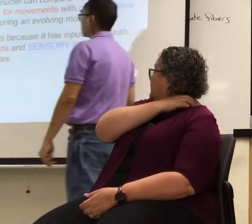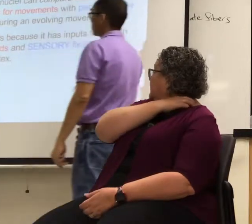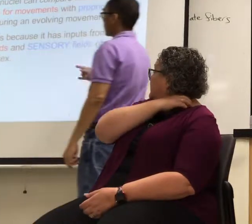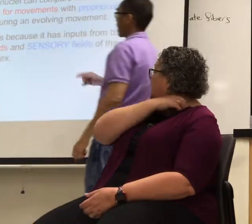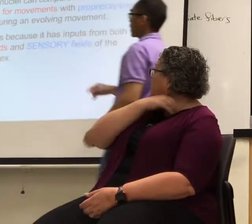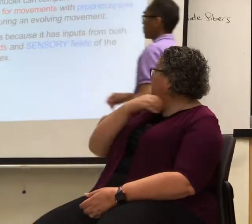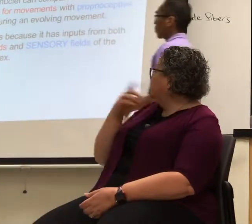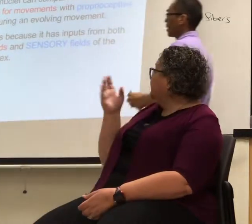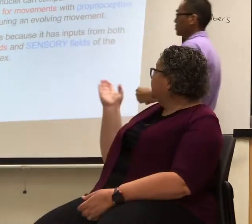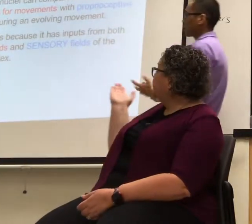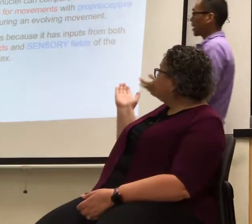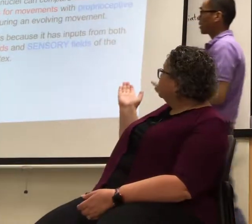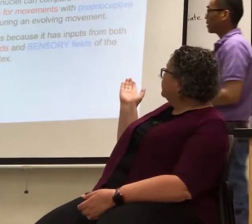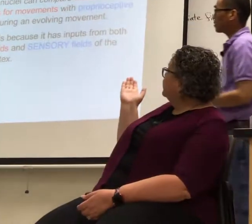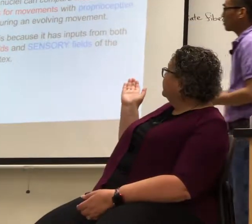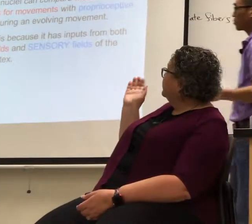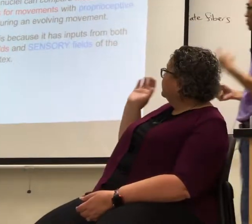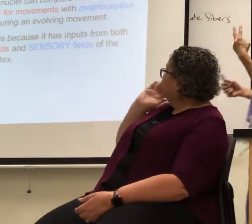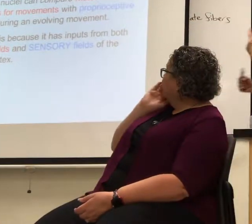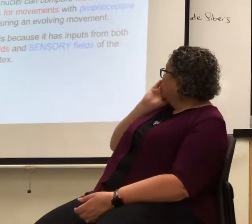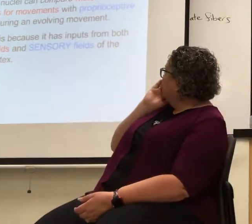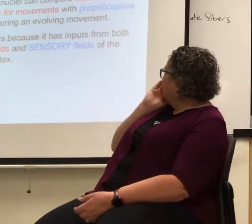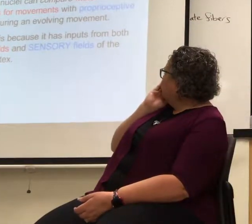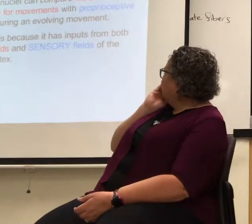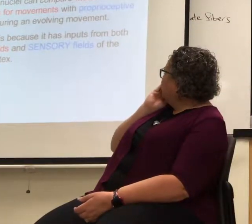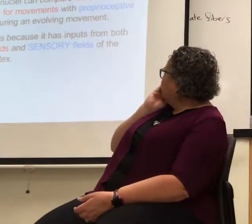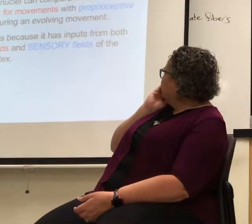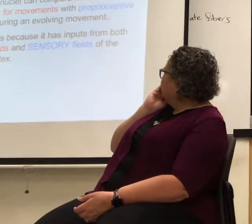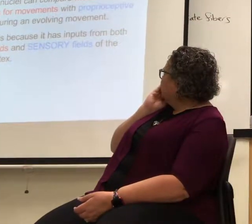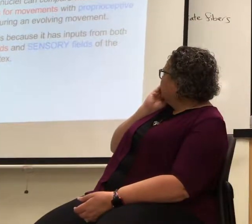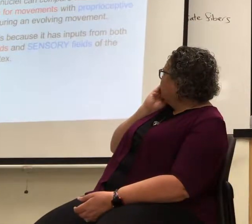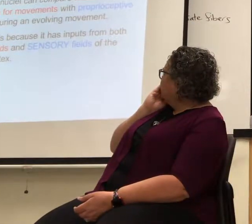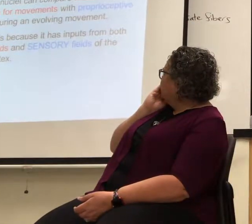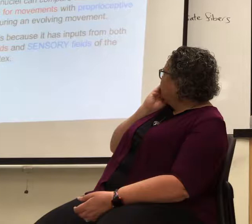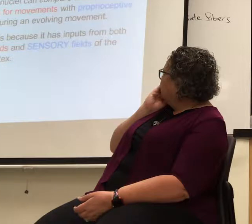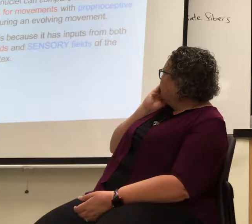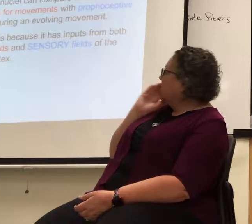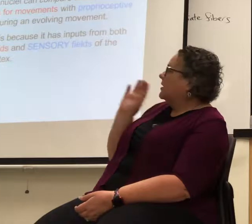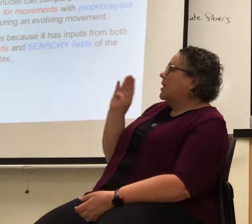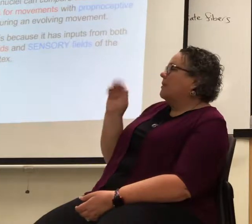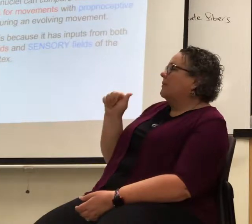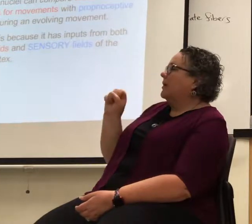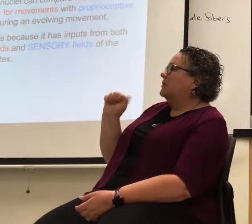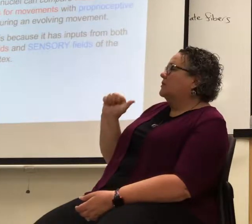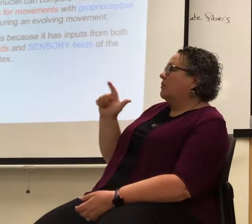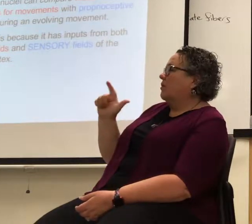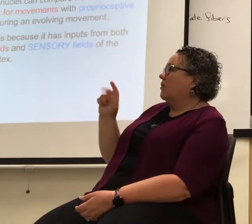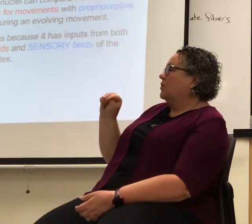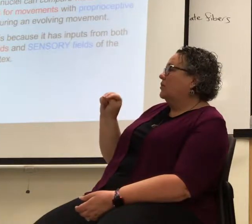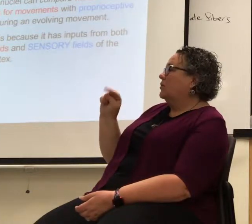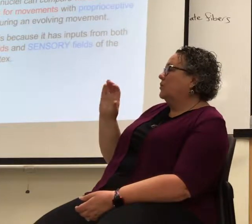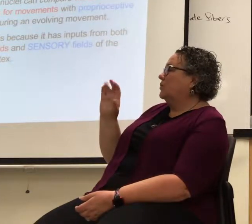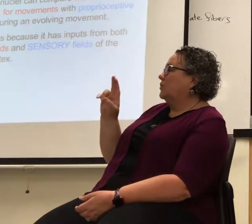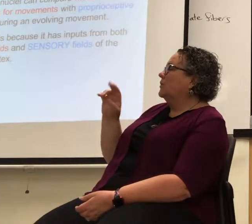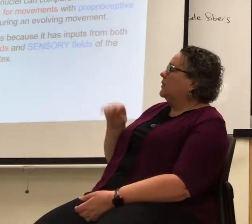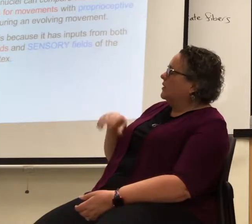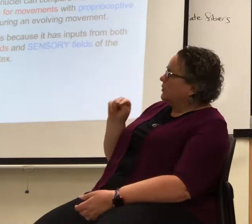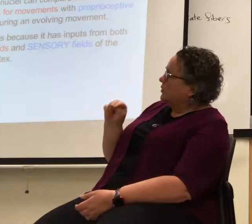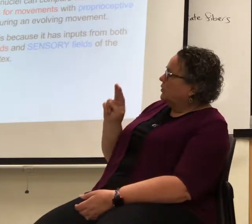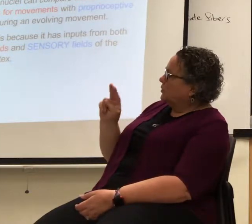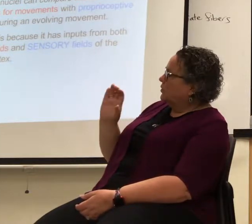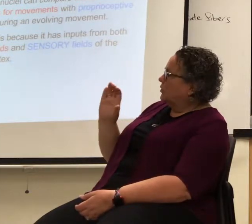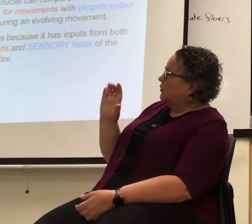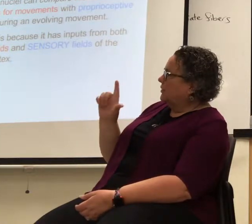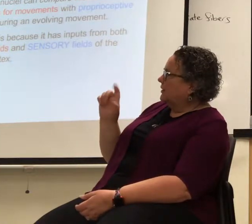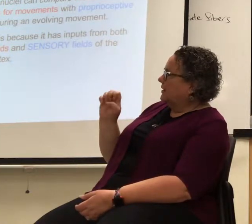The basal nuclei, or basal ganglia, those are these 3 things. What they can do, they can